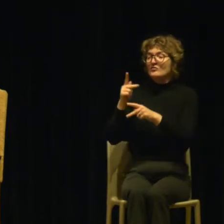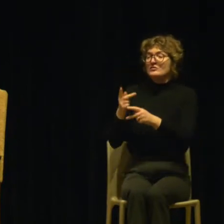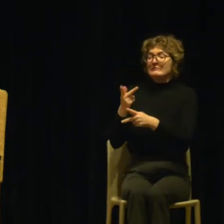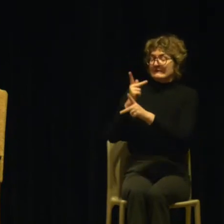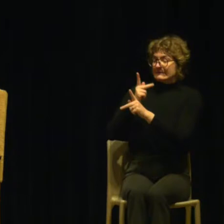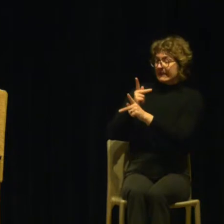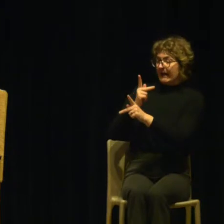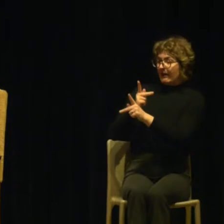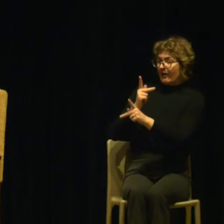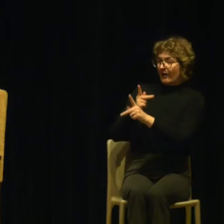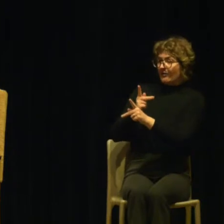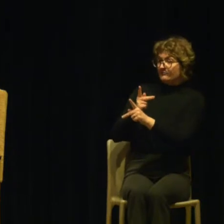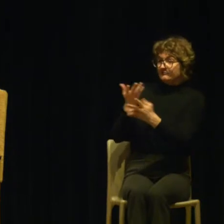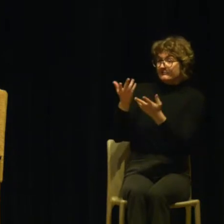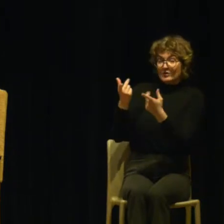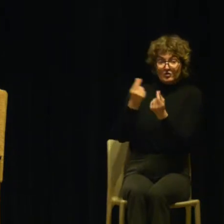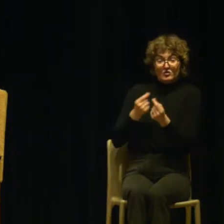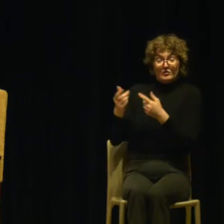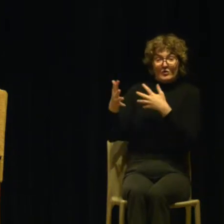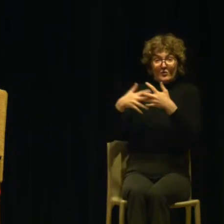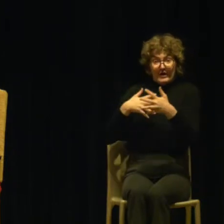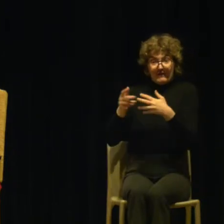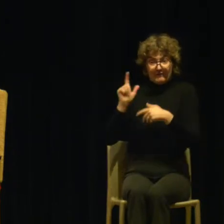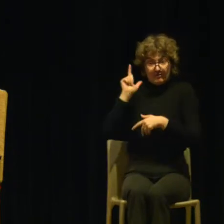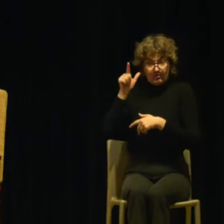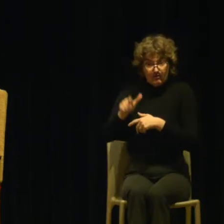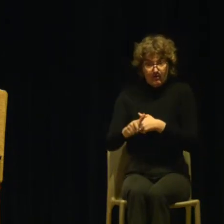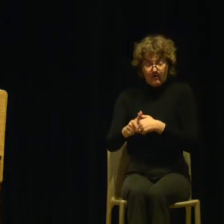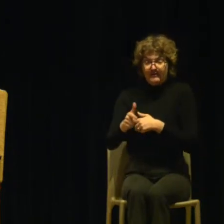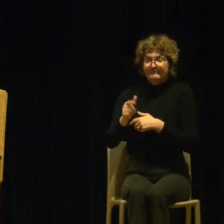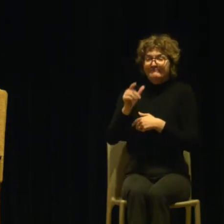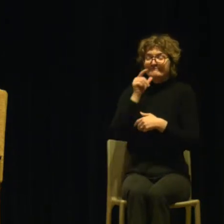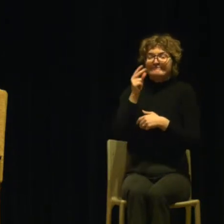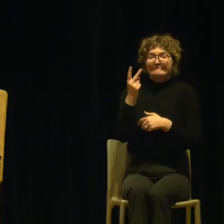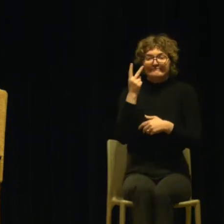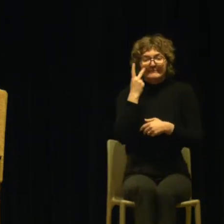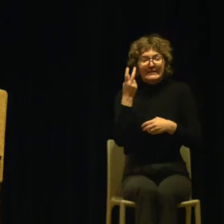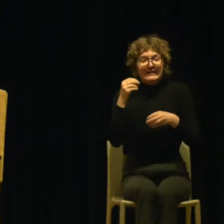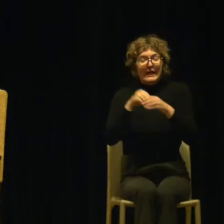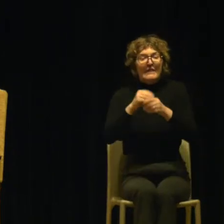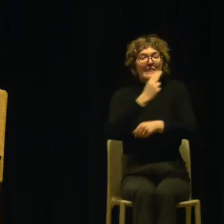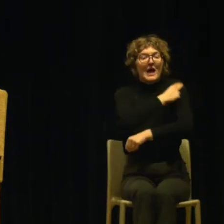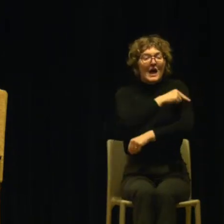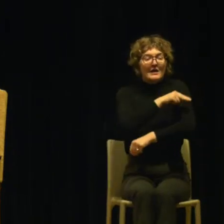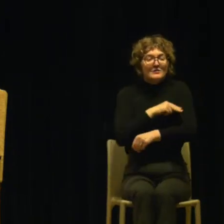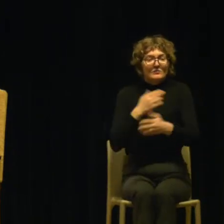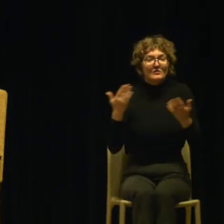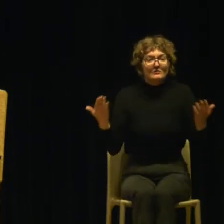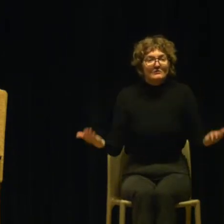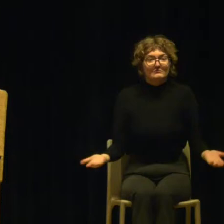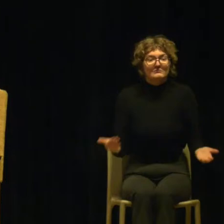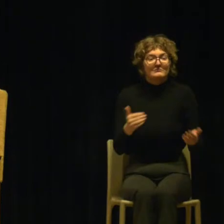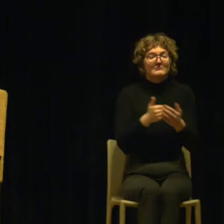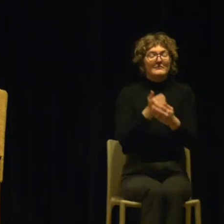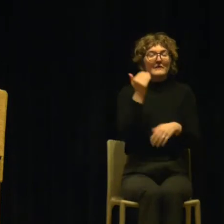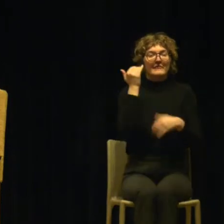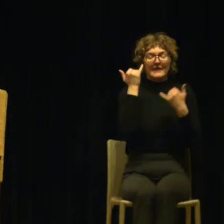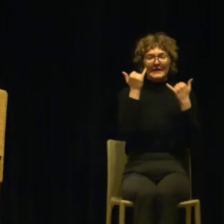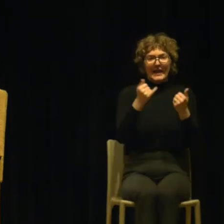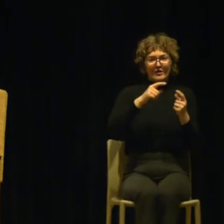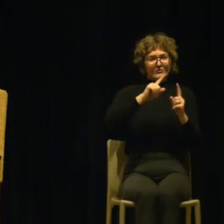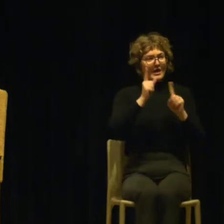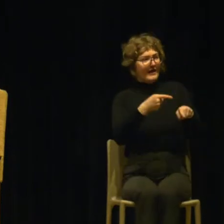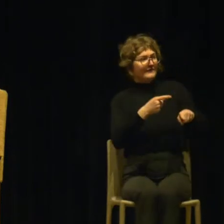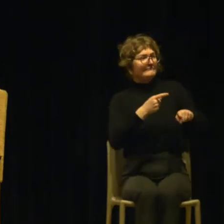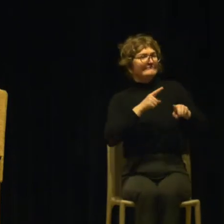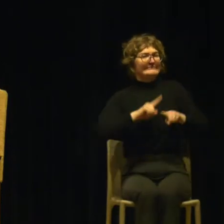you, however, you know, long, they don't see you in the hospital. Now you've got a whole other set